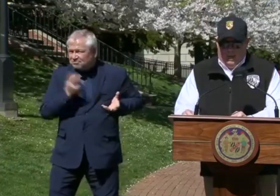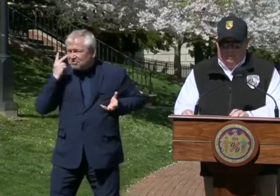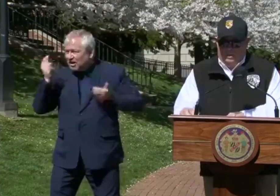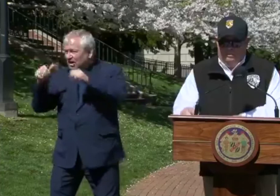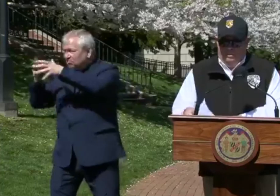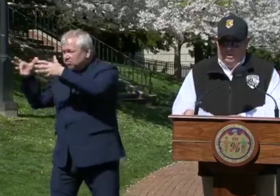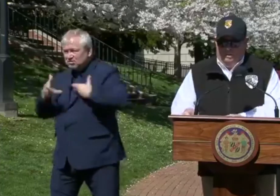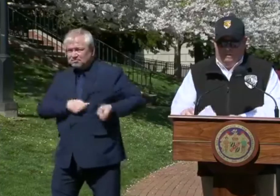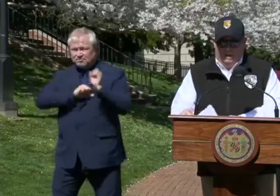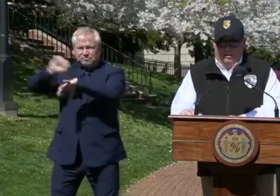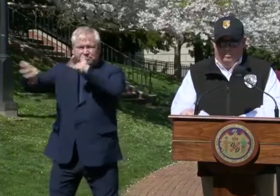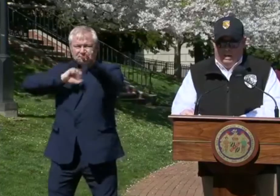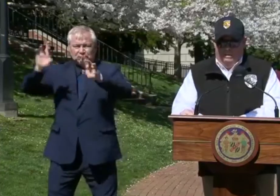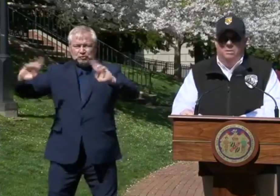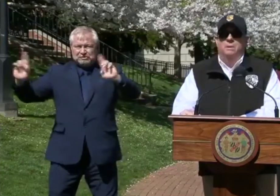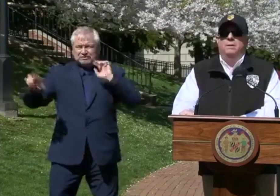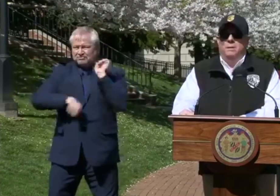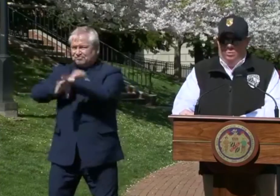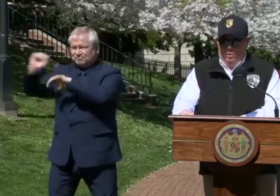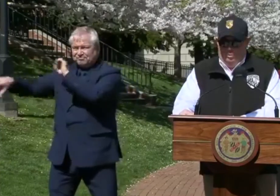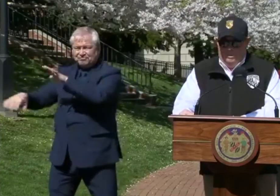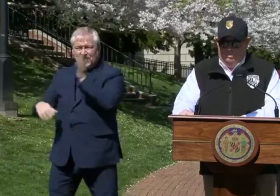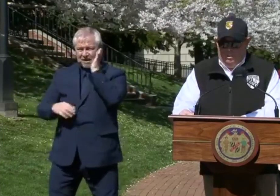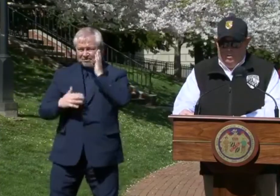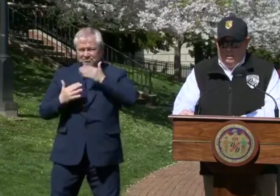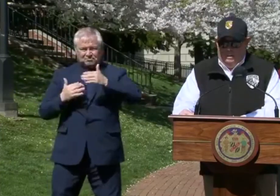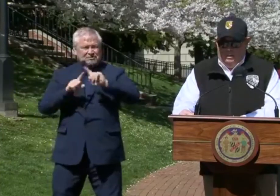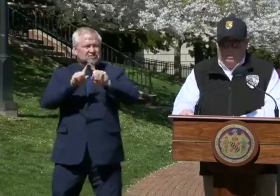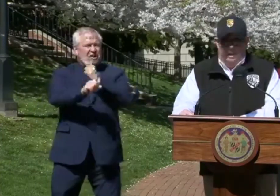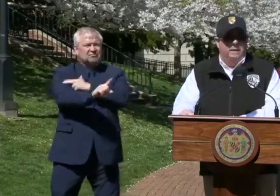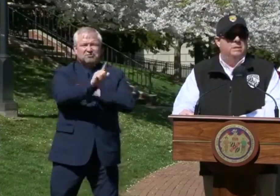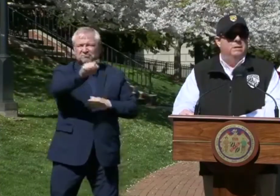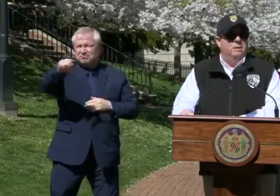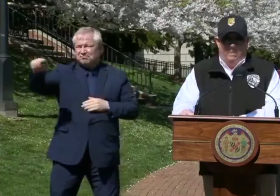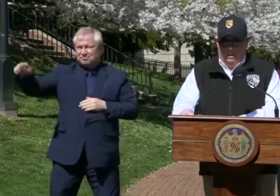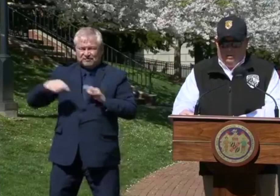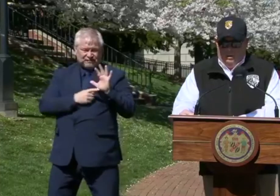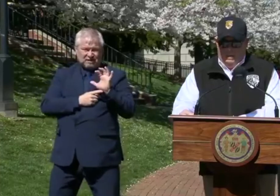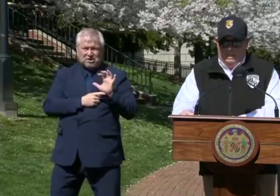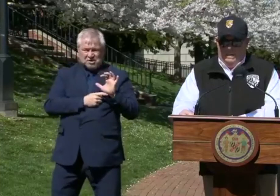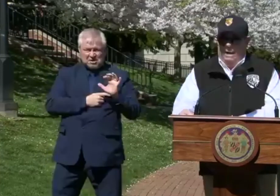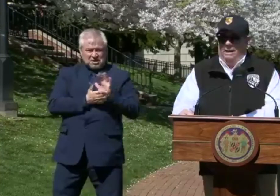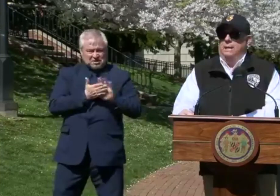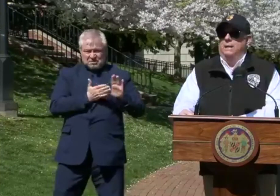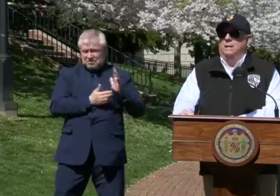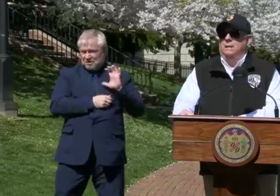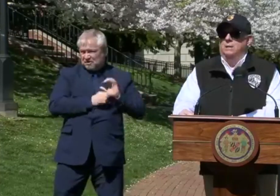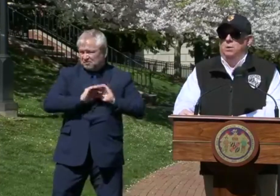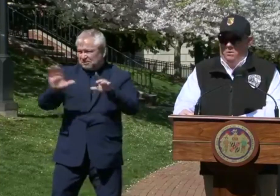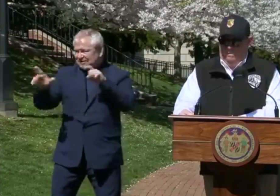an option for another 500 beds, which will be deployed to sites based on need at